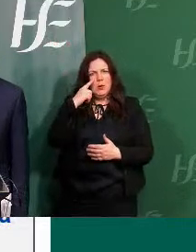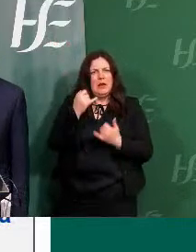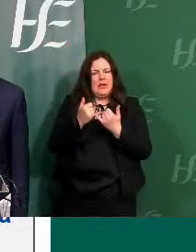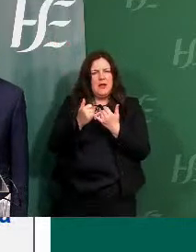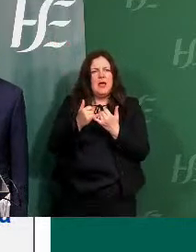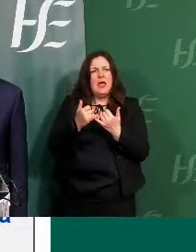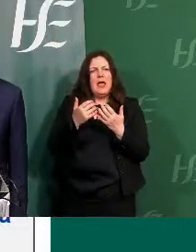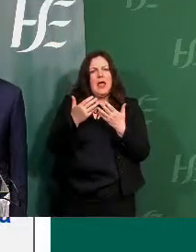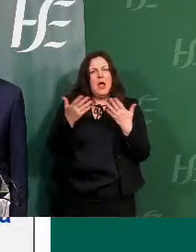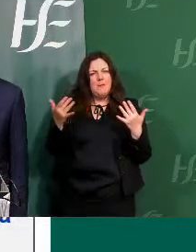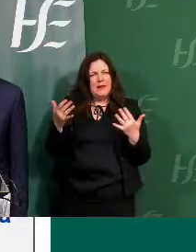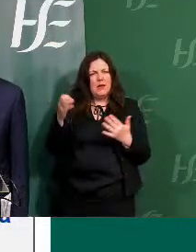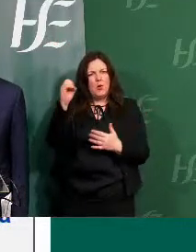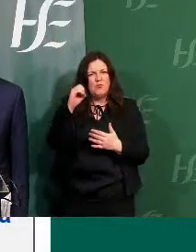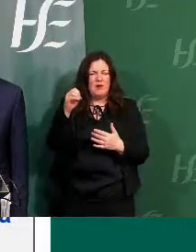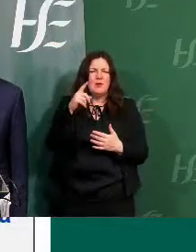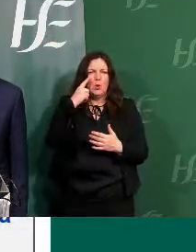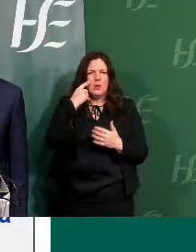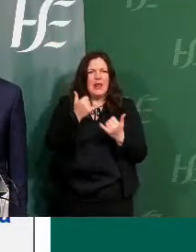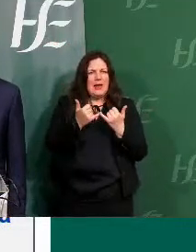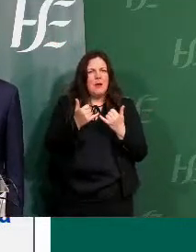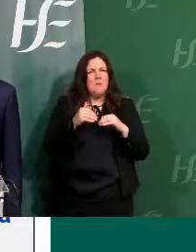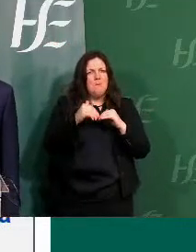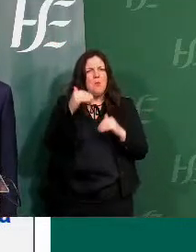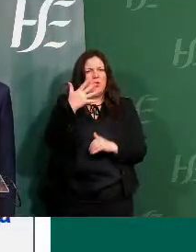to Omicron, probably tipping over 50%.